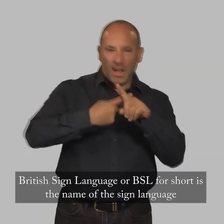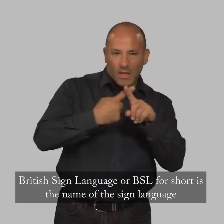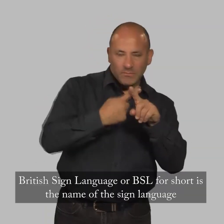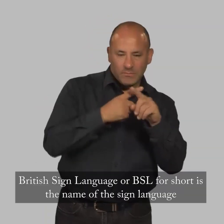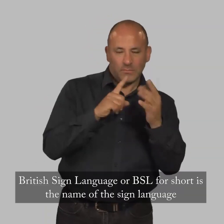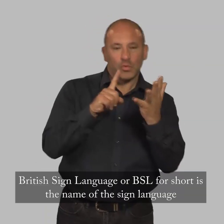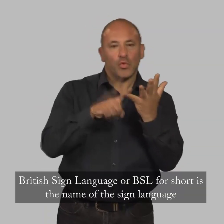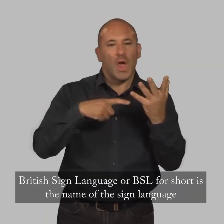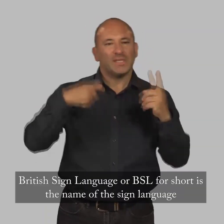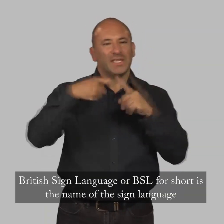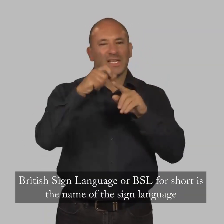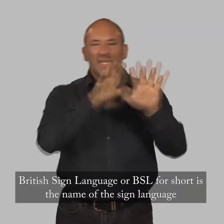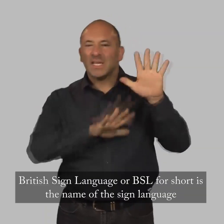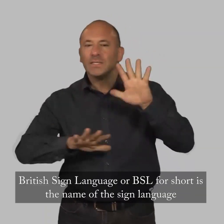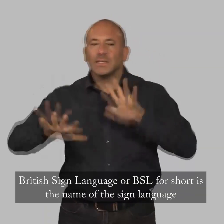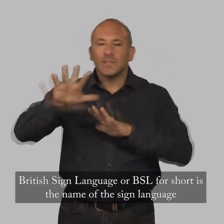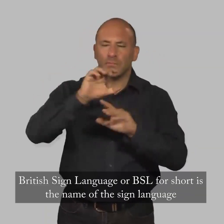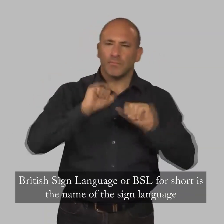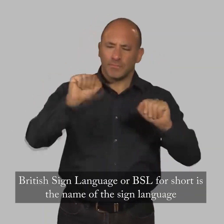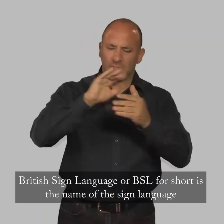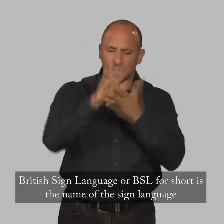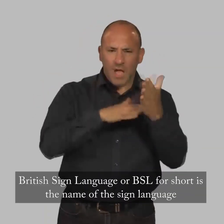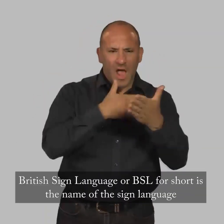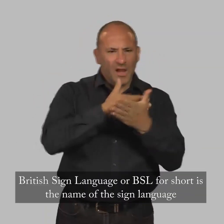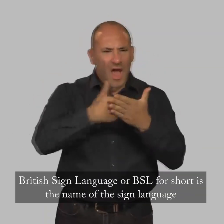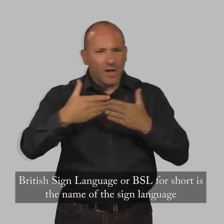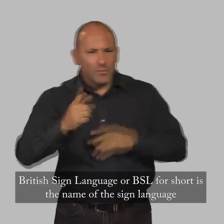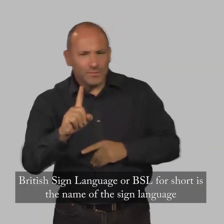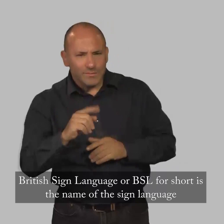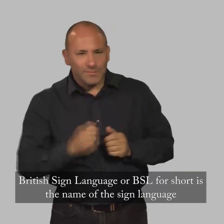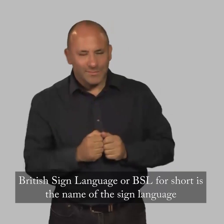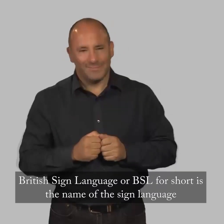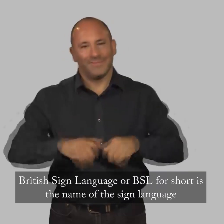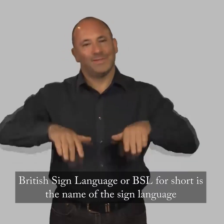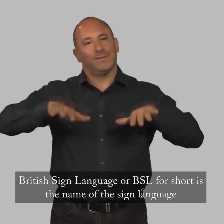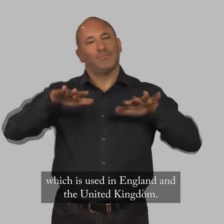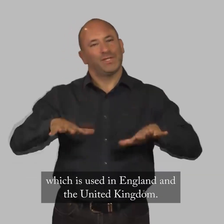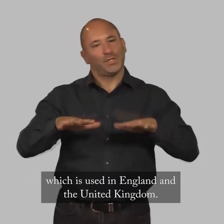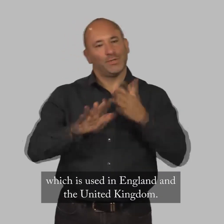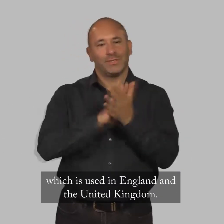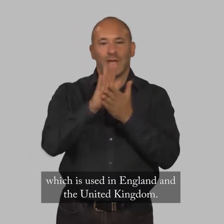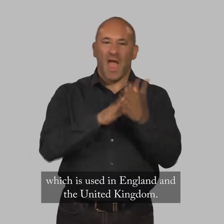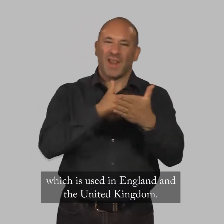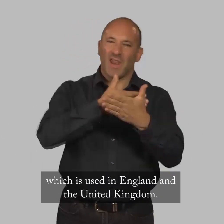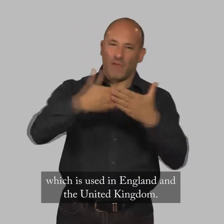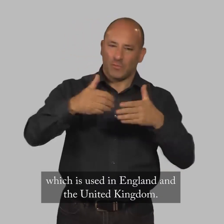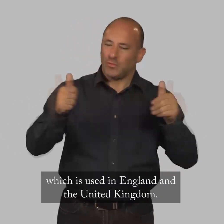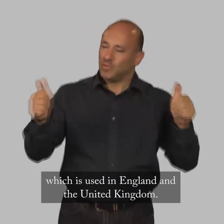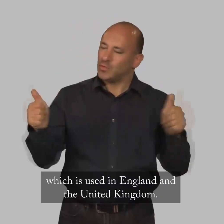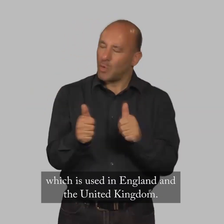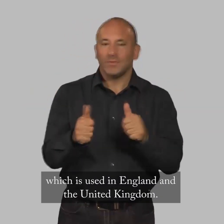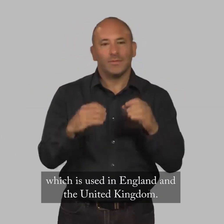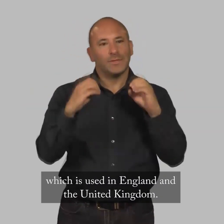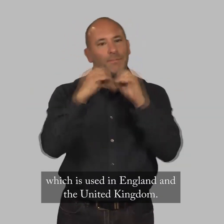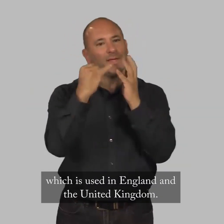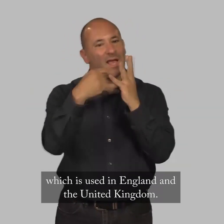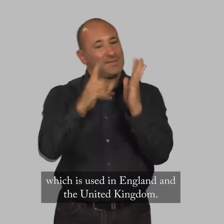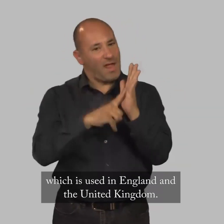British Sign Language, or BSL for short, is the name of the sign language which is used in England and the United Kingdom.